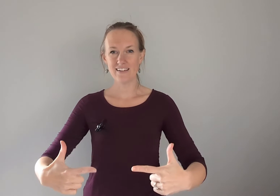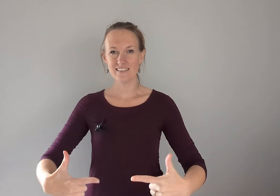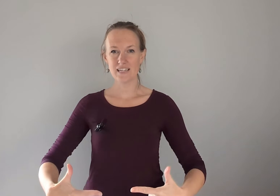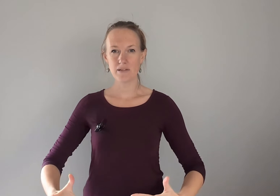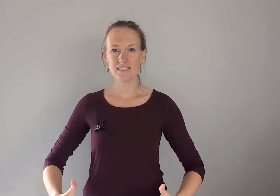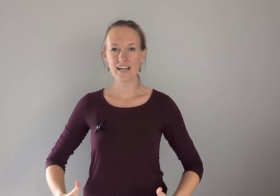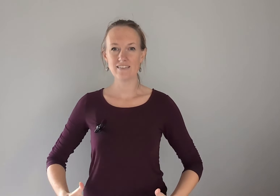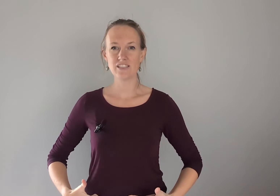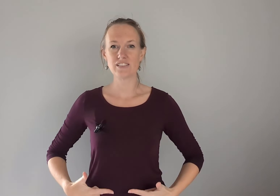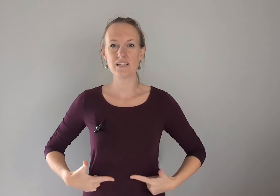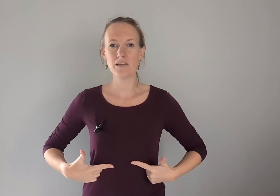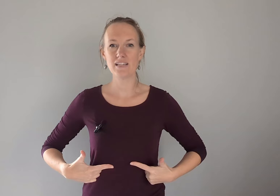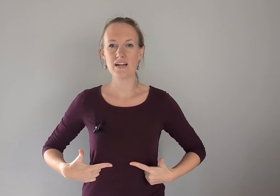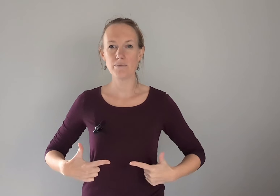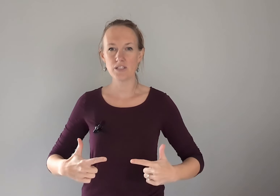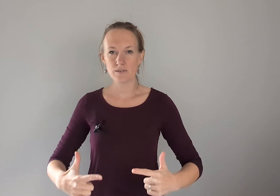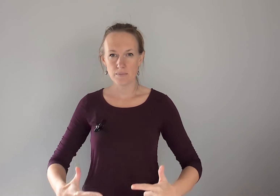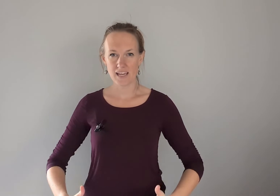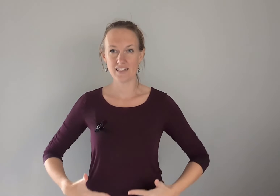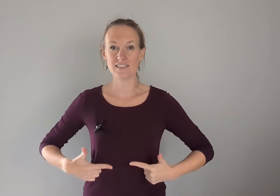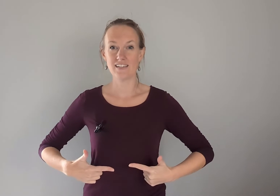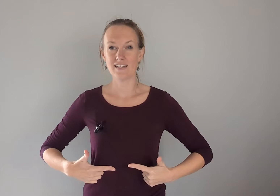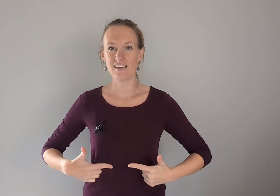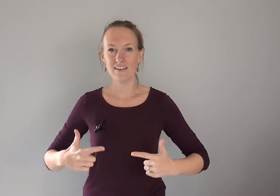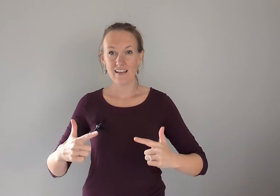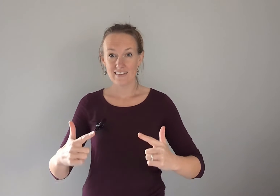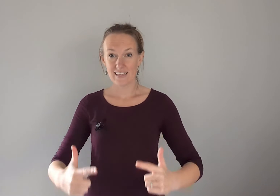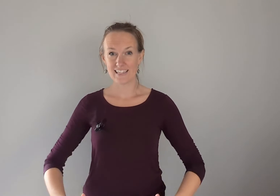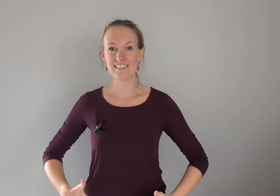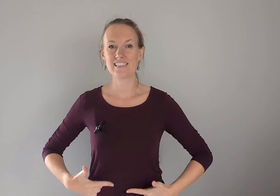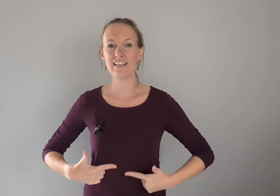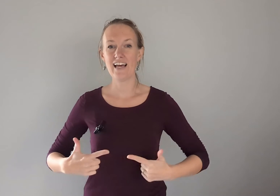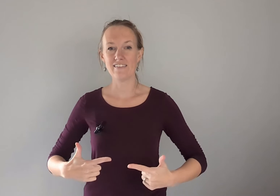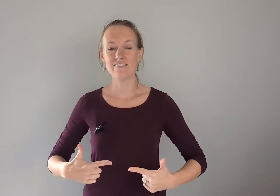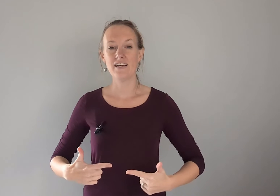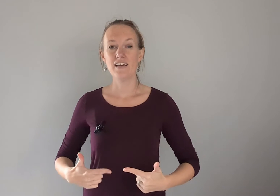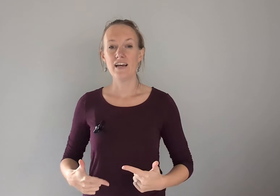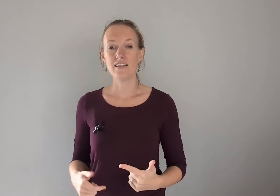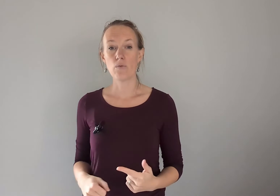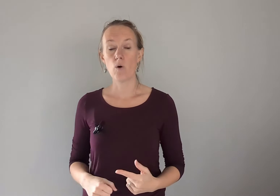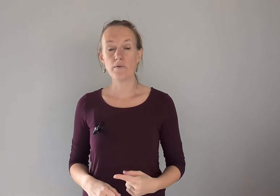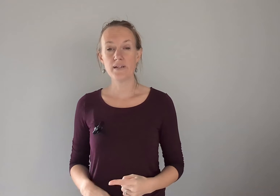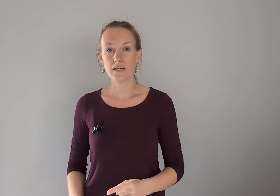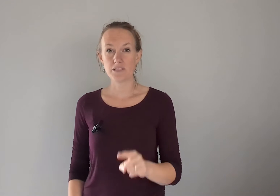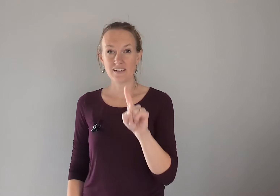L's coming down to your stomach and then up to your rib cage. Okay, that leads to life. And then one redemption,